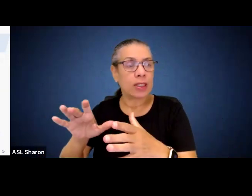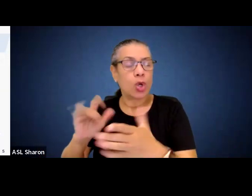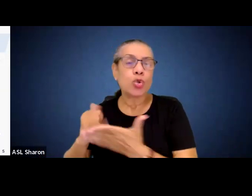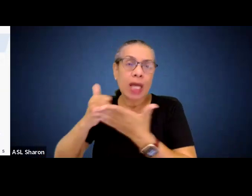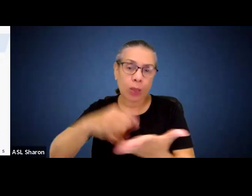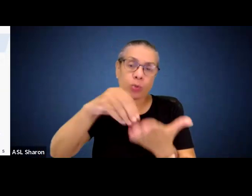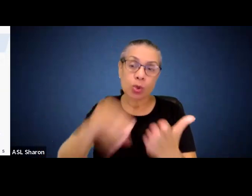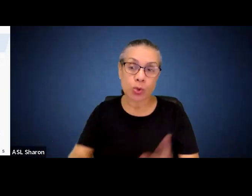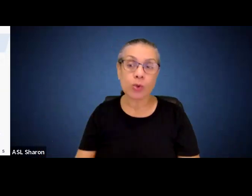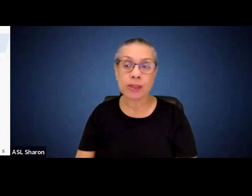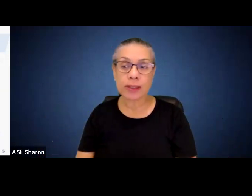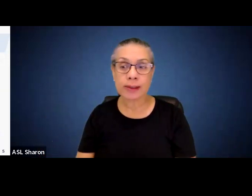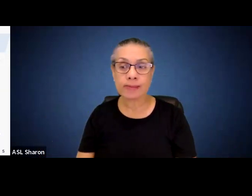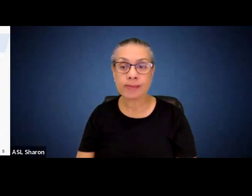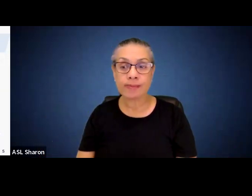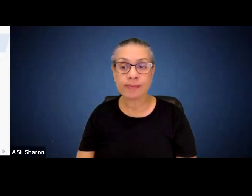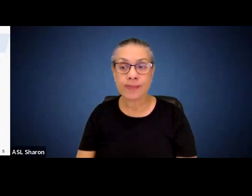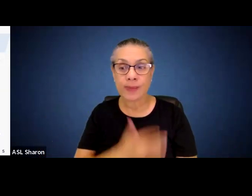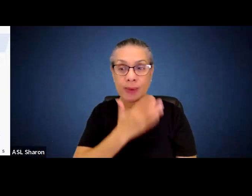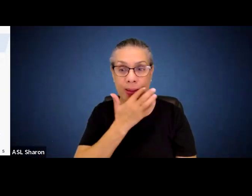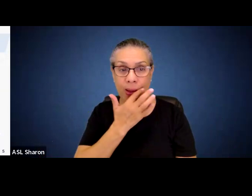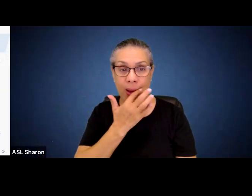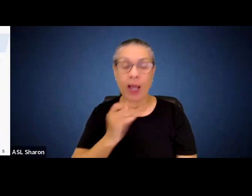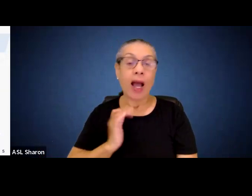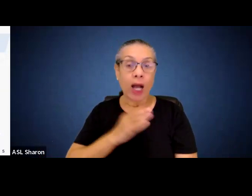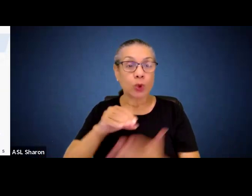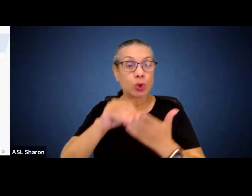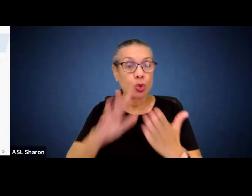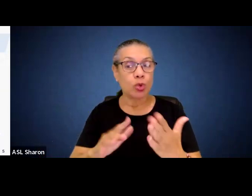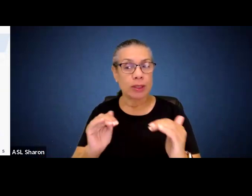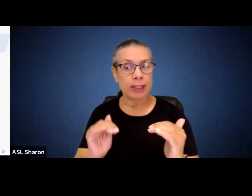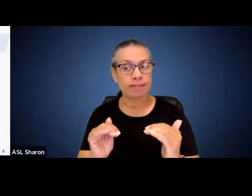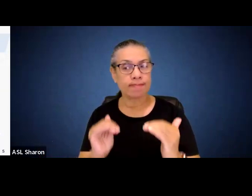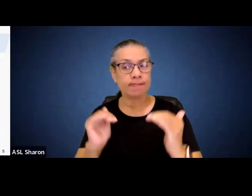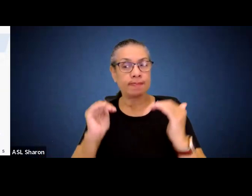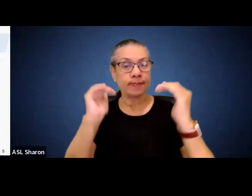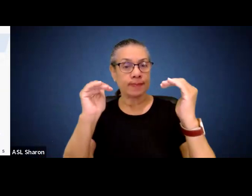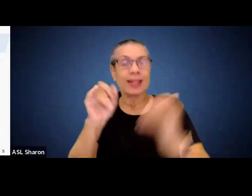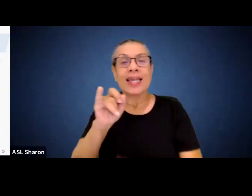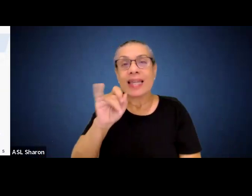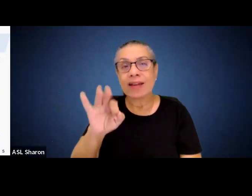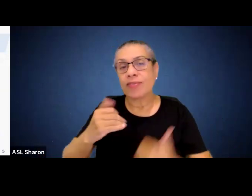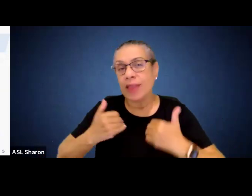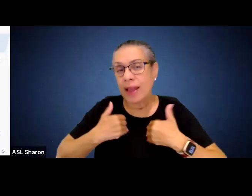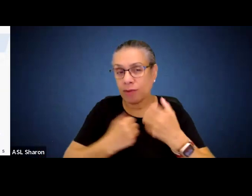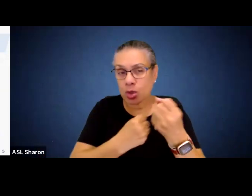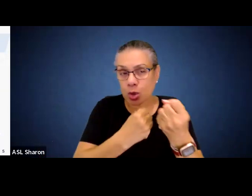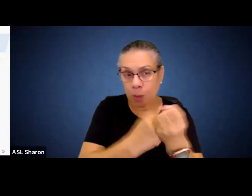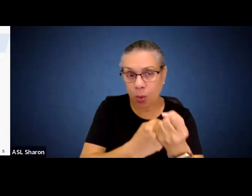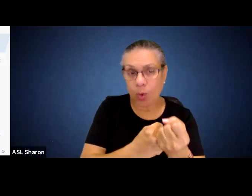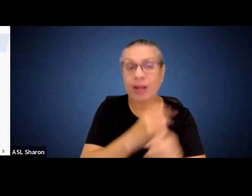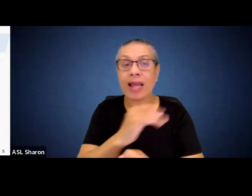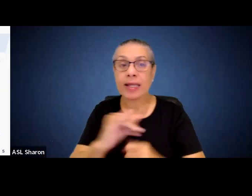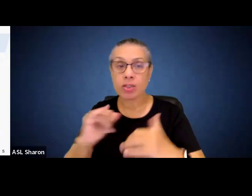as well. We know that our students can rise to a higher level of performance if they are supported and